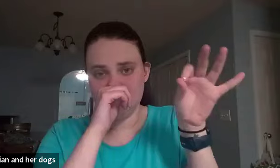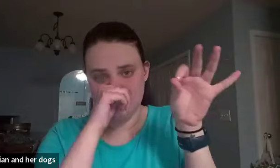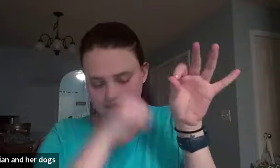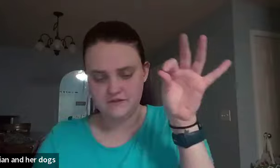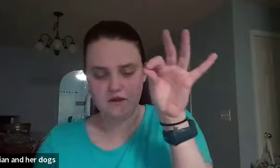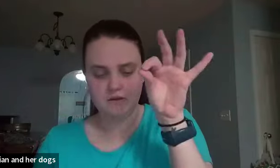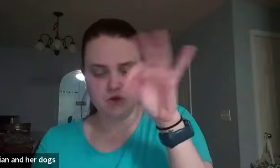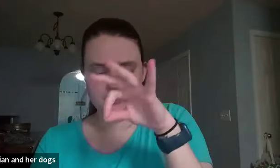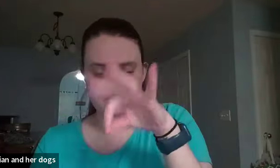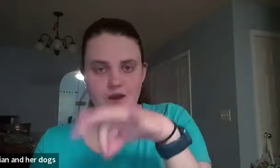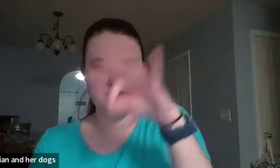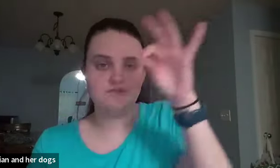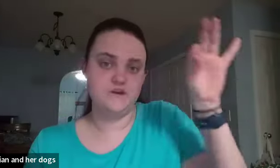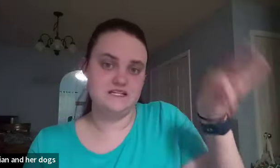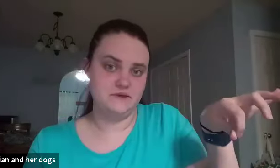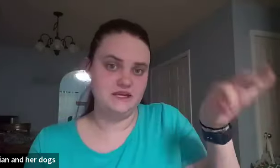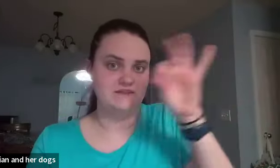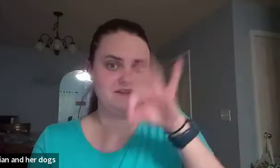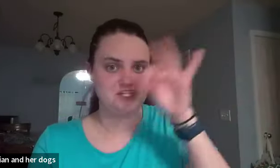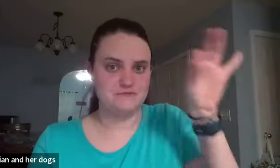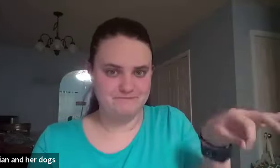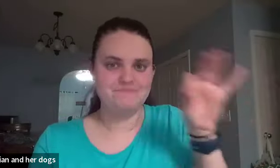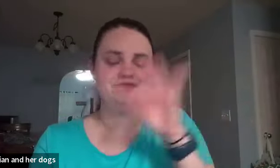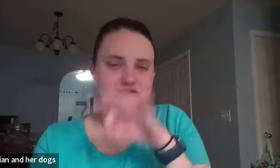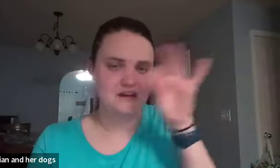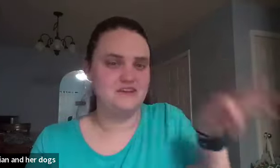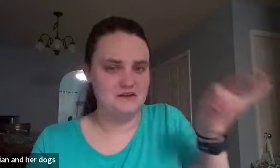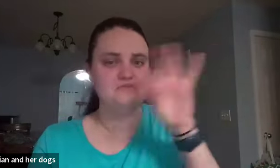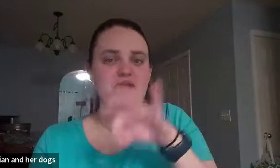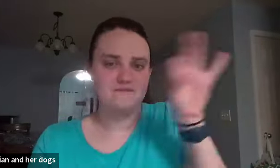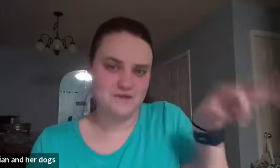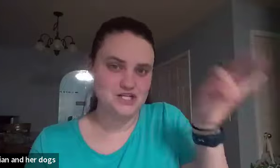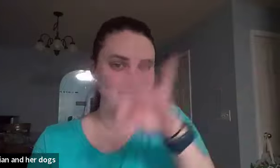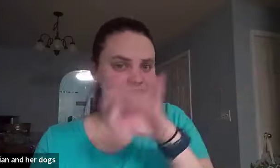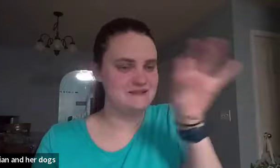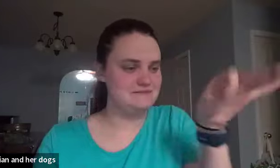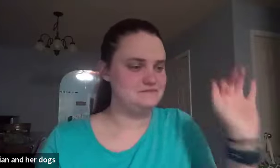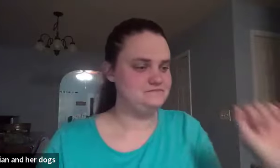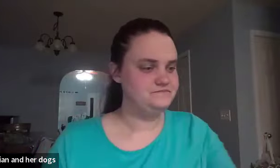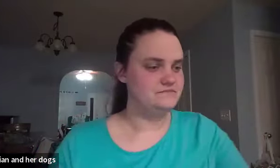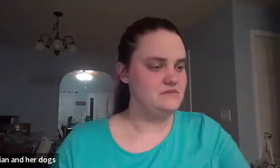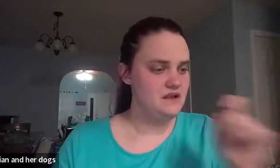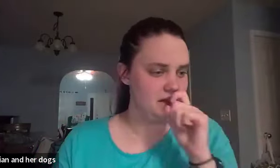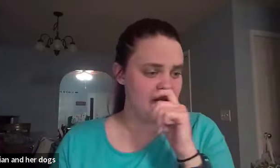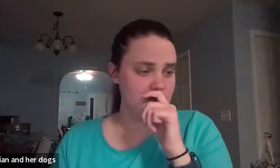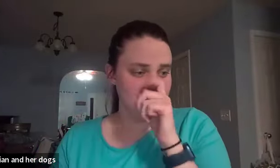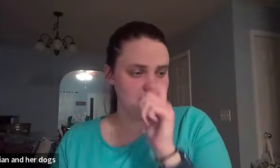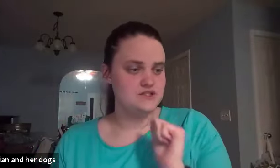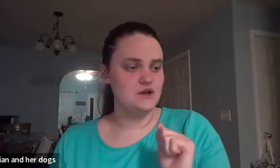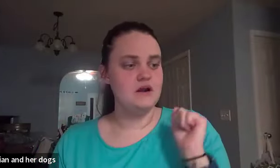also like the motion of grabbing a French fry and dipping it in the ketchup. That's what I think of. French fries. Okay. So